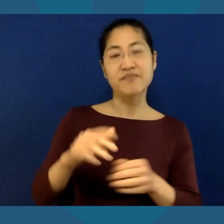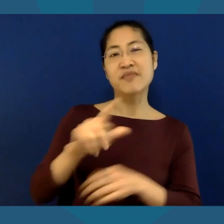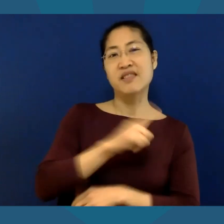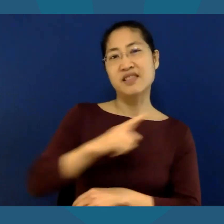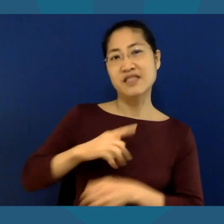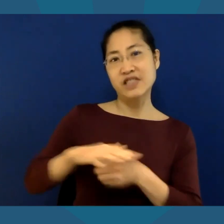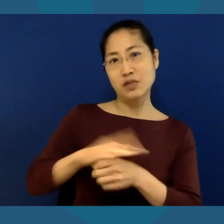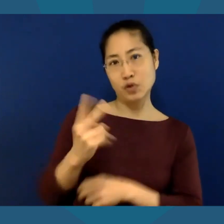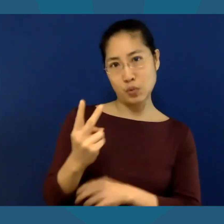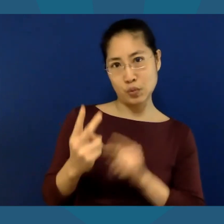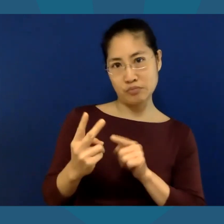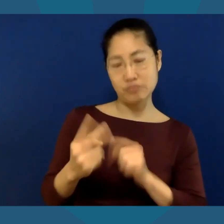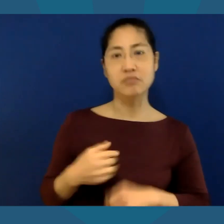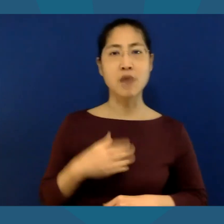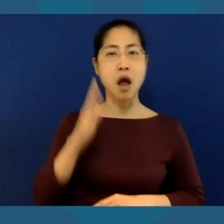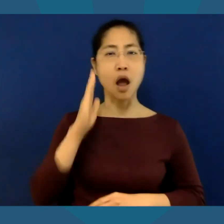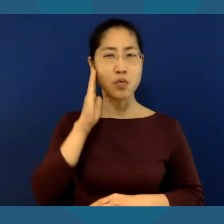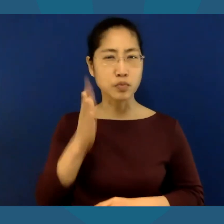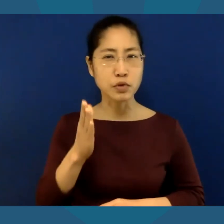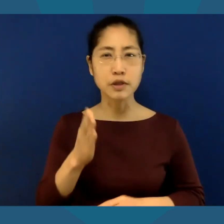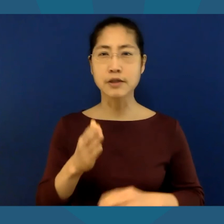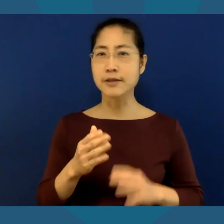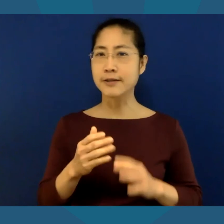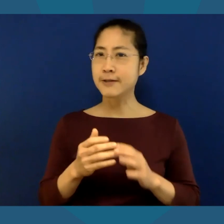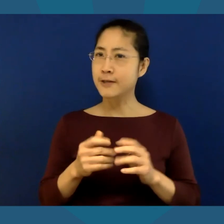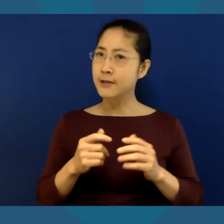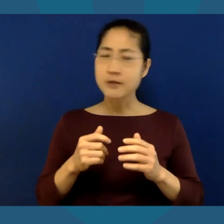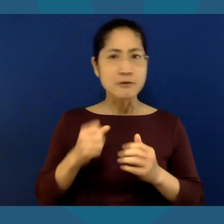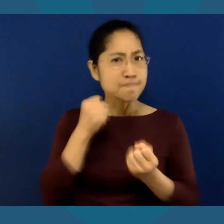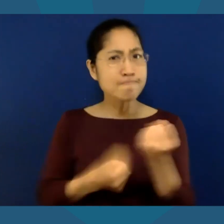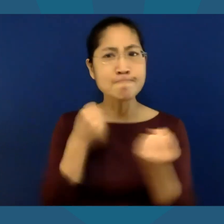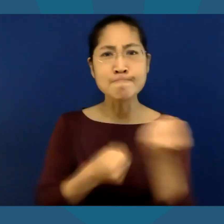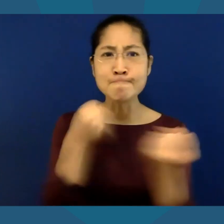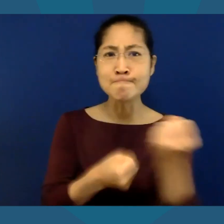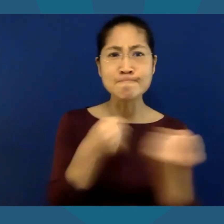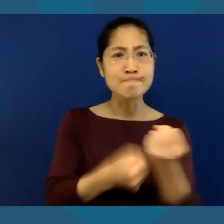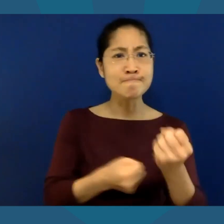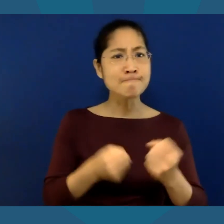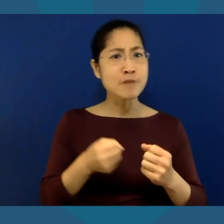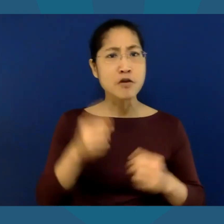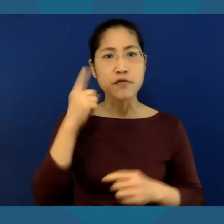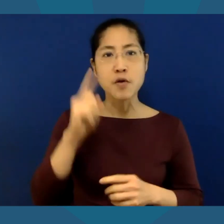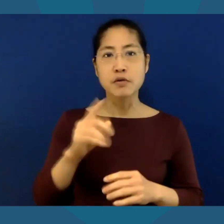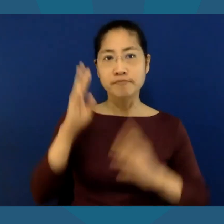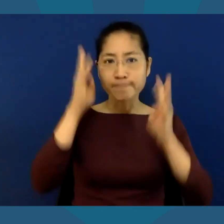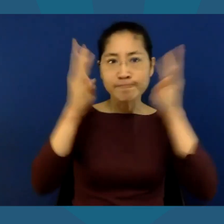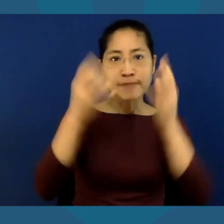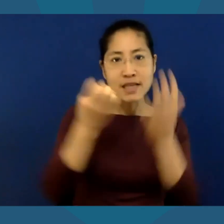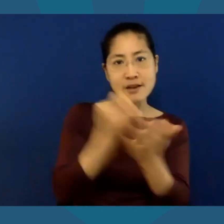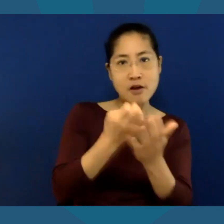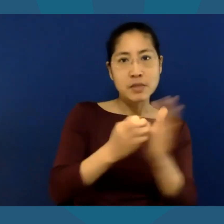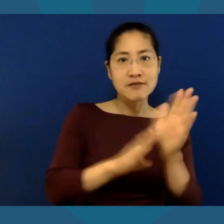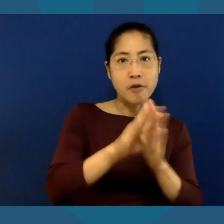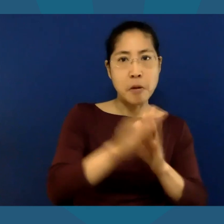As a legislator for the Arizona State House of Representatives, Legislative District 2, I will